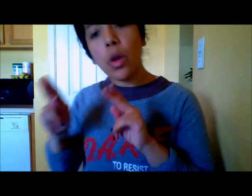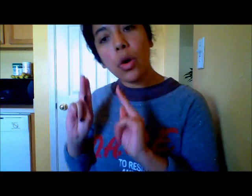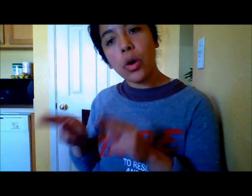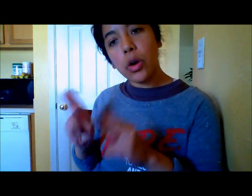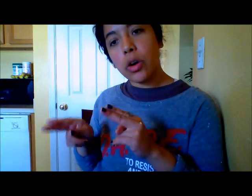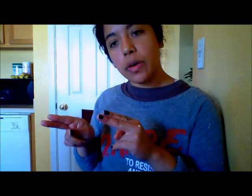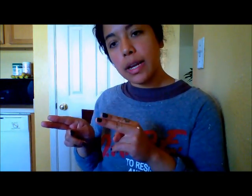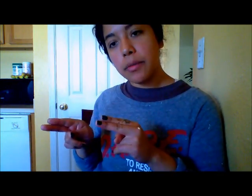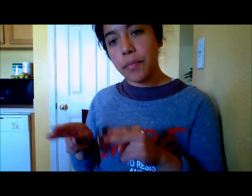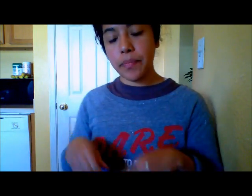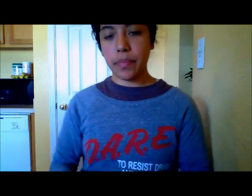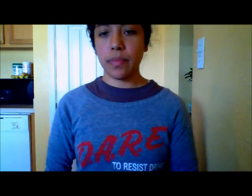Hurry.